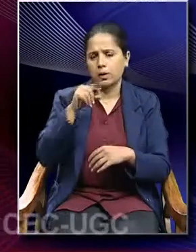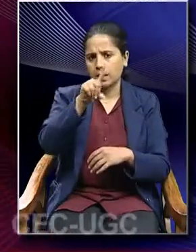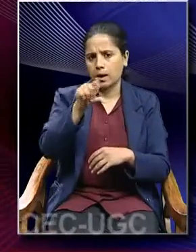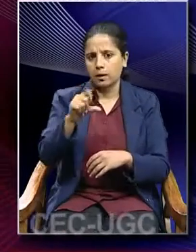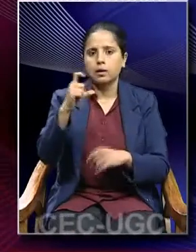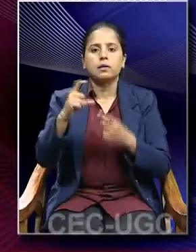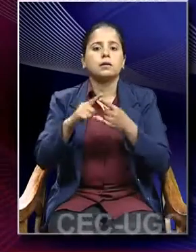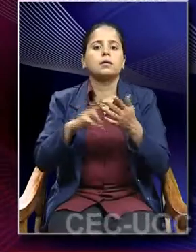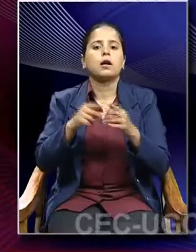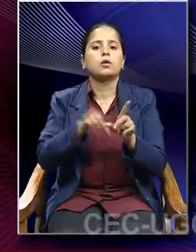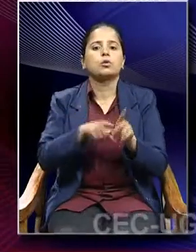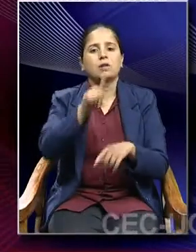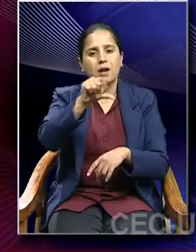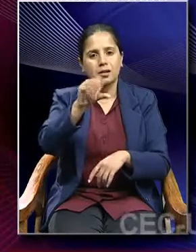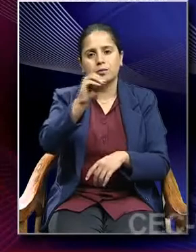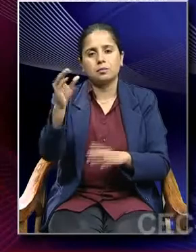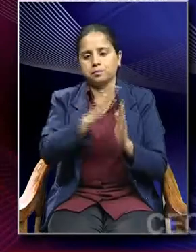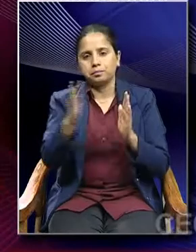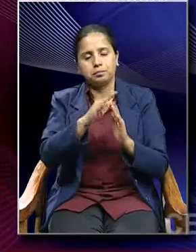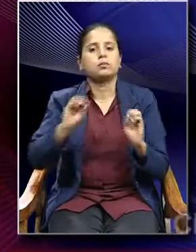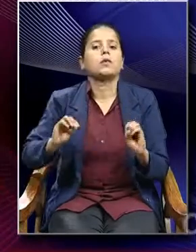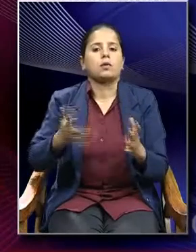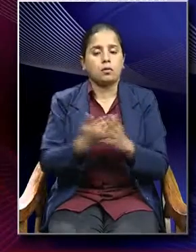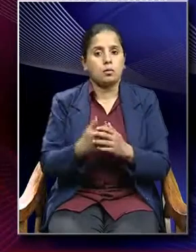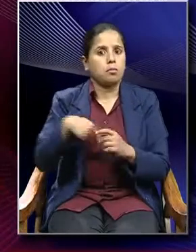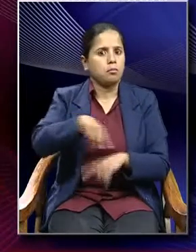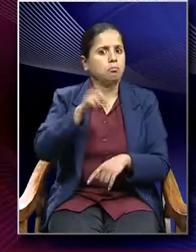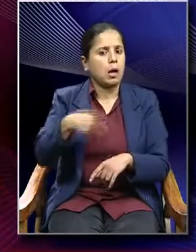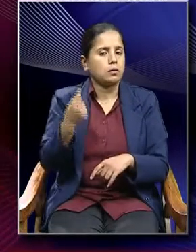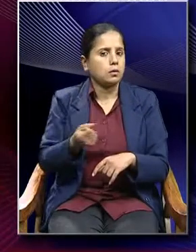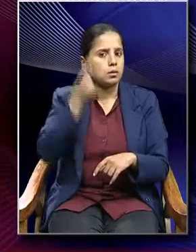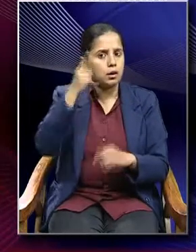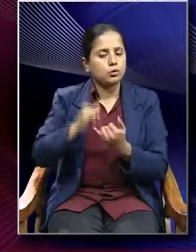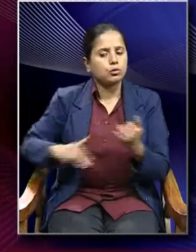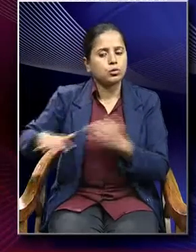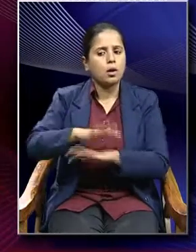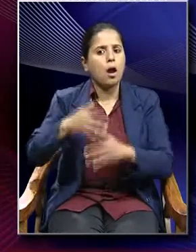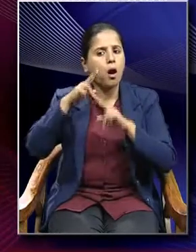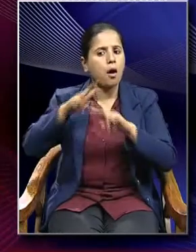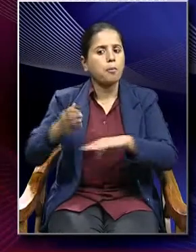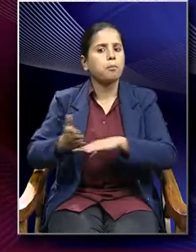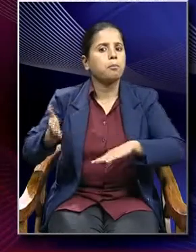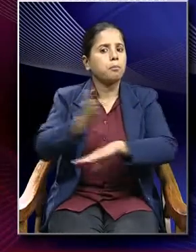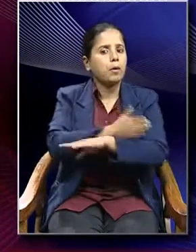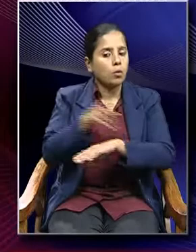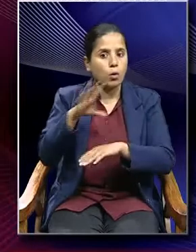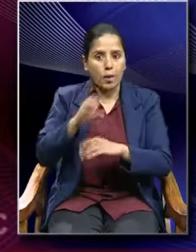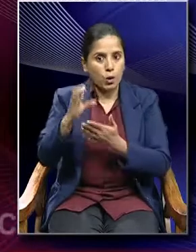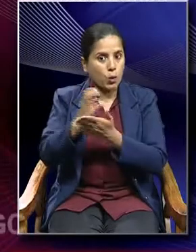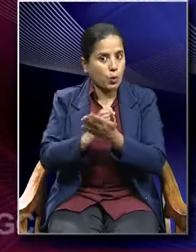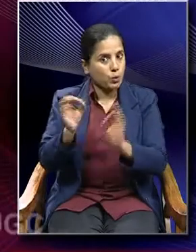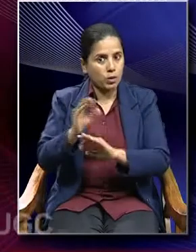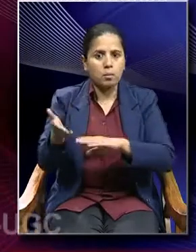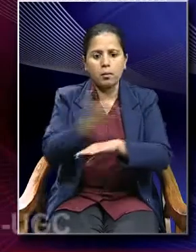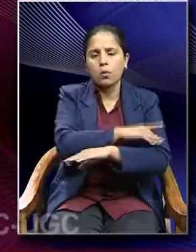century. And therefore, we need to understand how was society studied before the discipline, and that